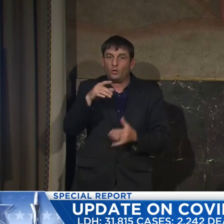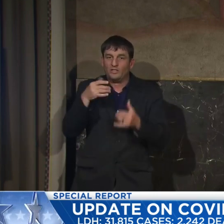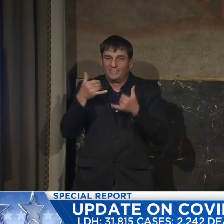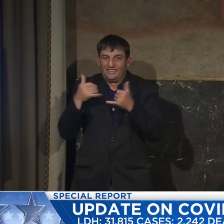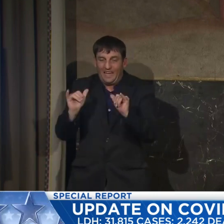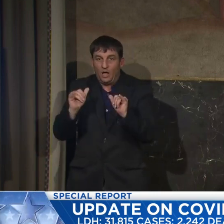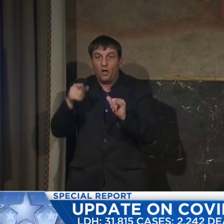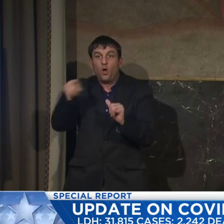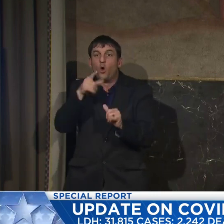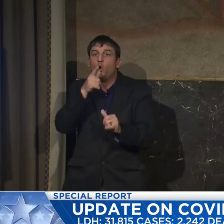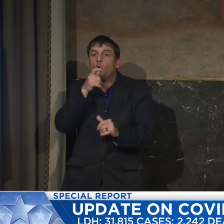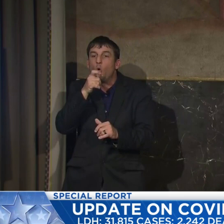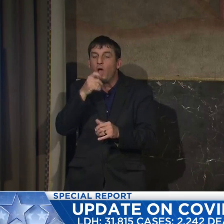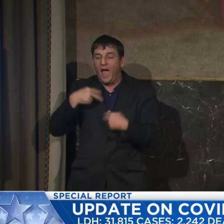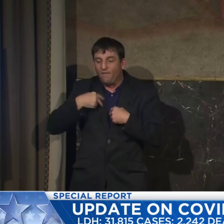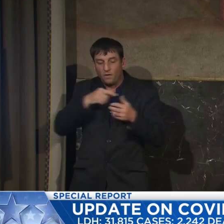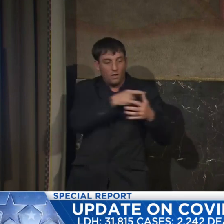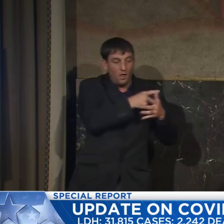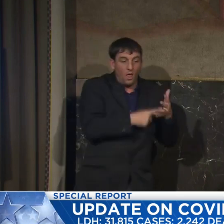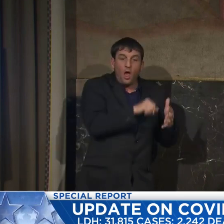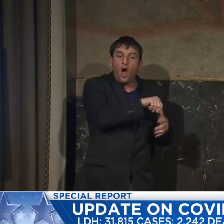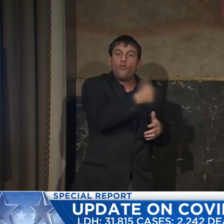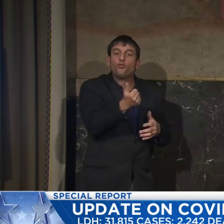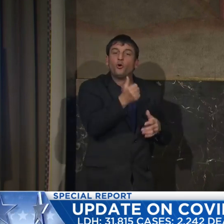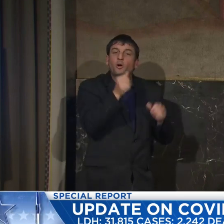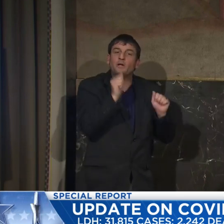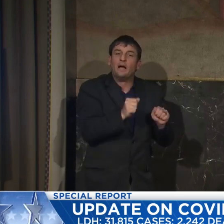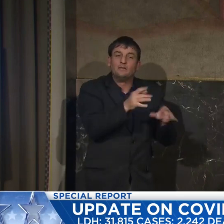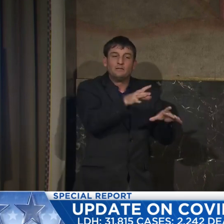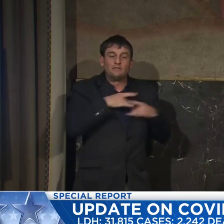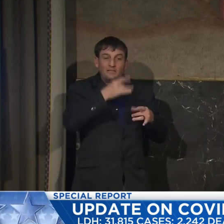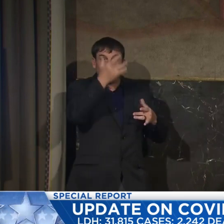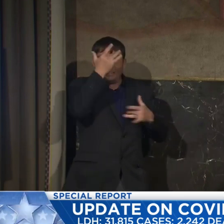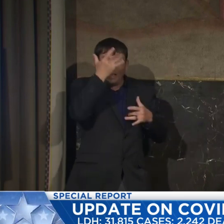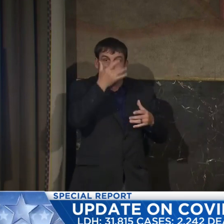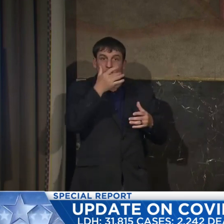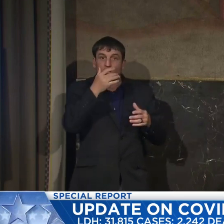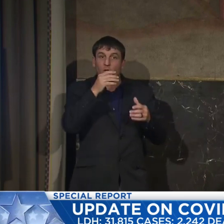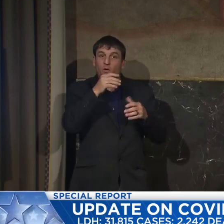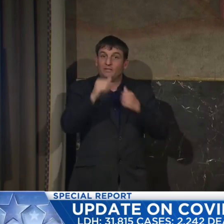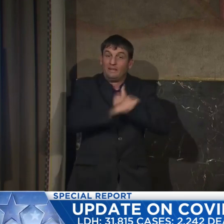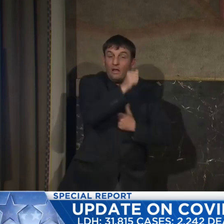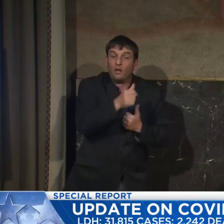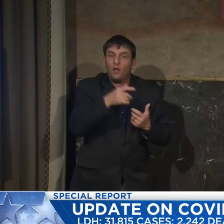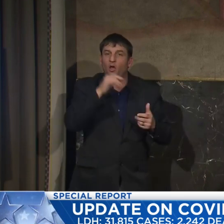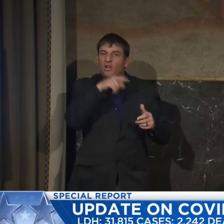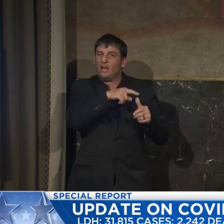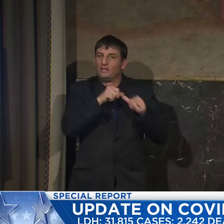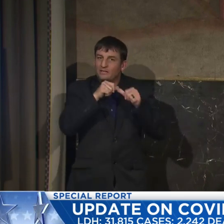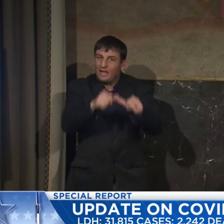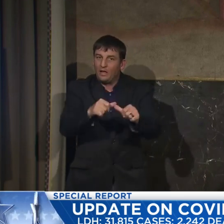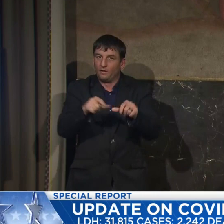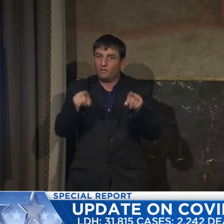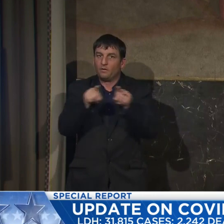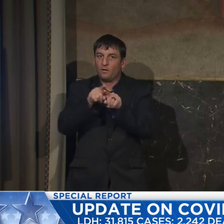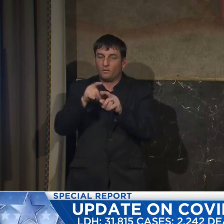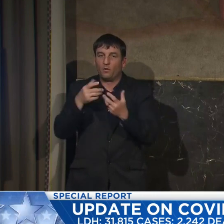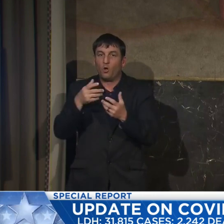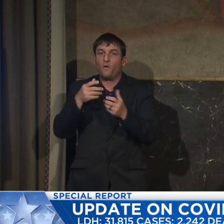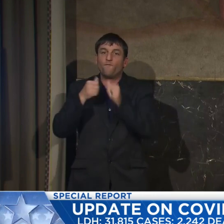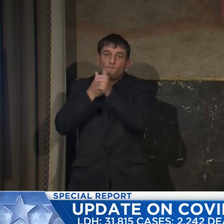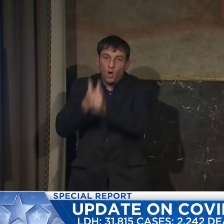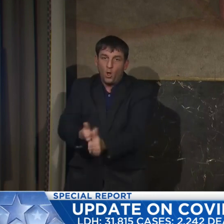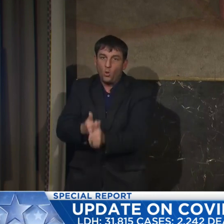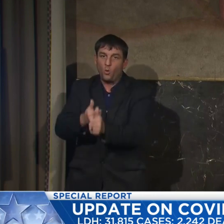those things, if the employers will reopen their businesses and do so in a manner that's consistent with the guidance that they've gotten,